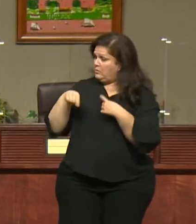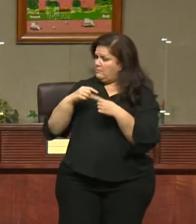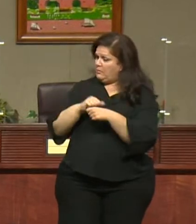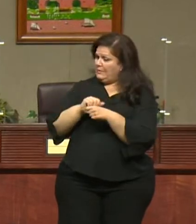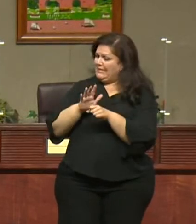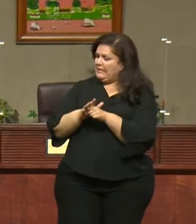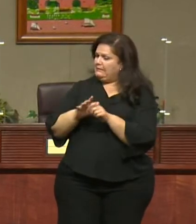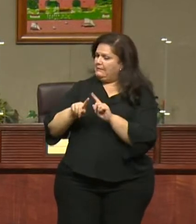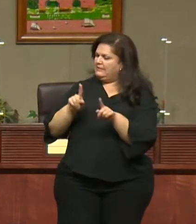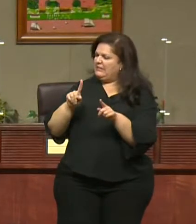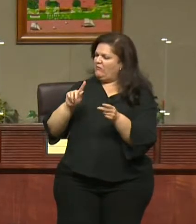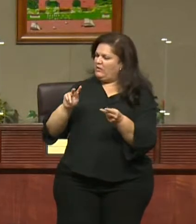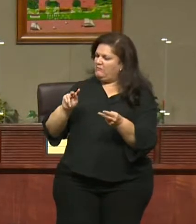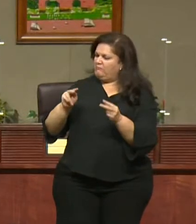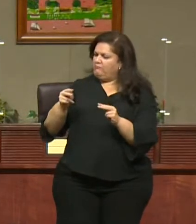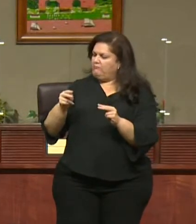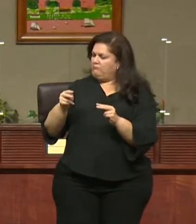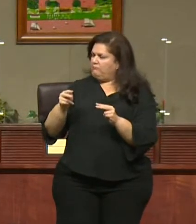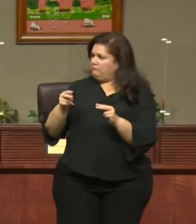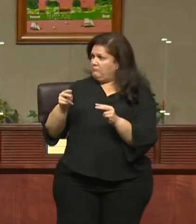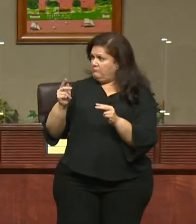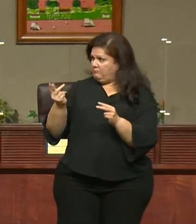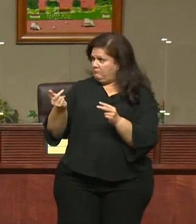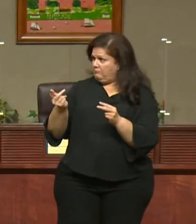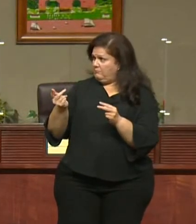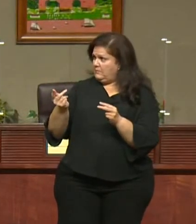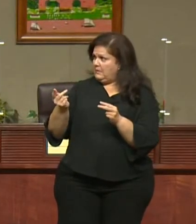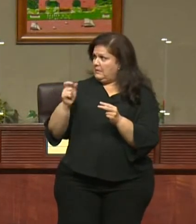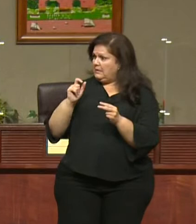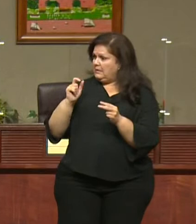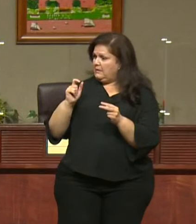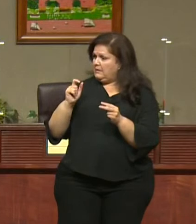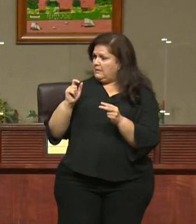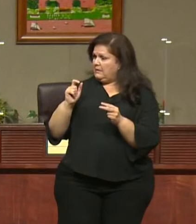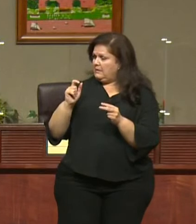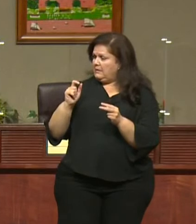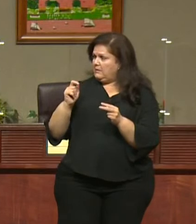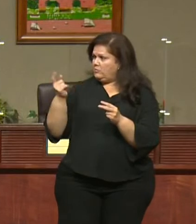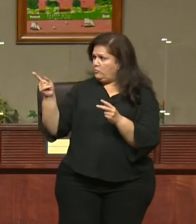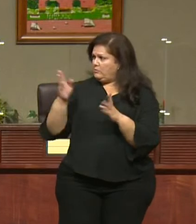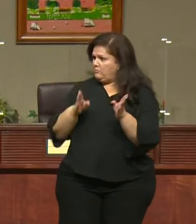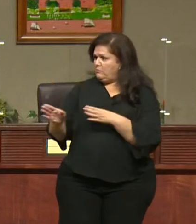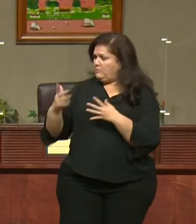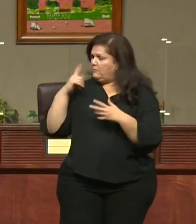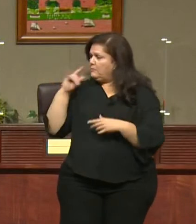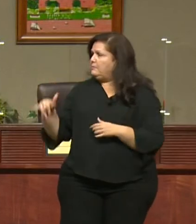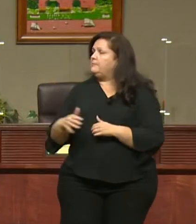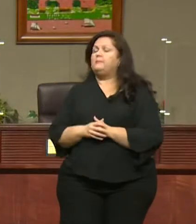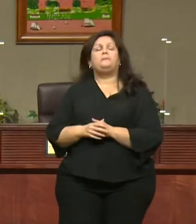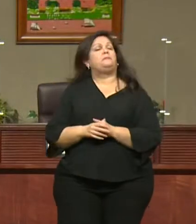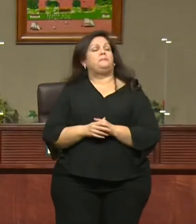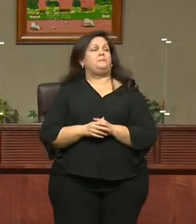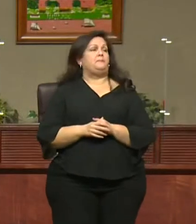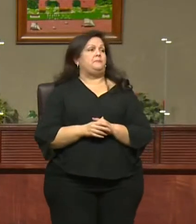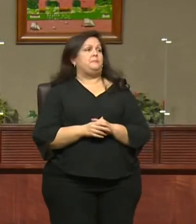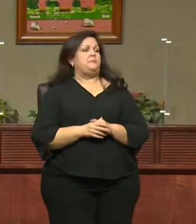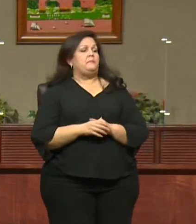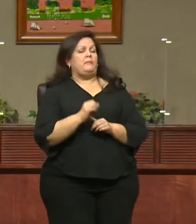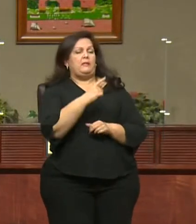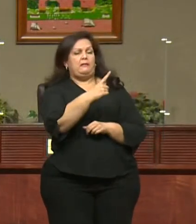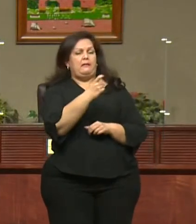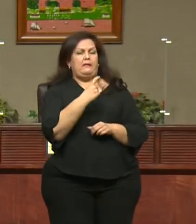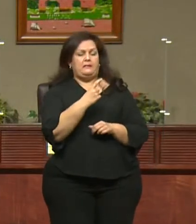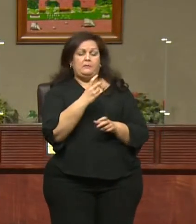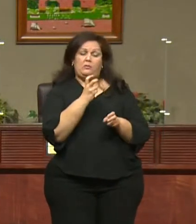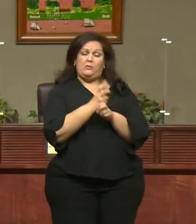variants? And if so, what actions will you take if a spike happens in those? So the second part of the question is